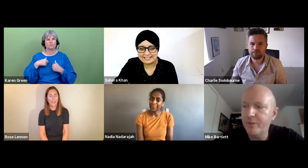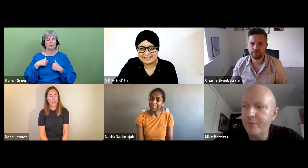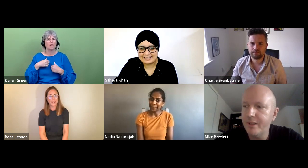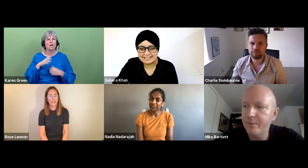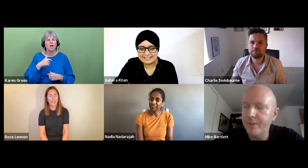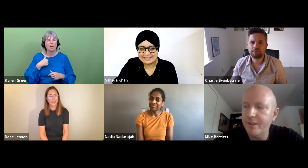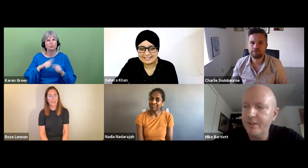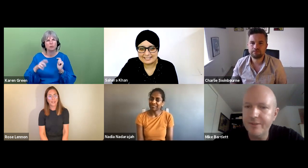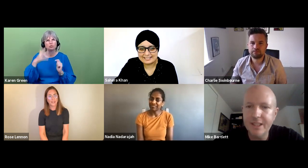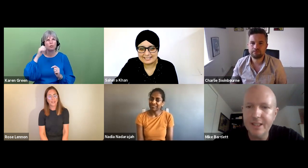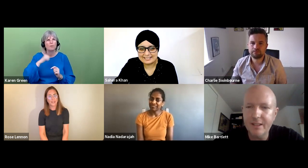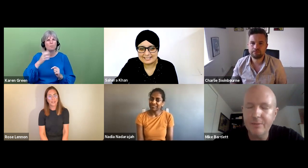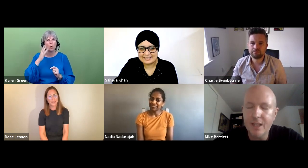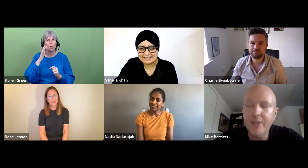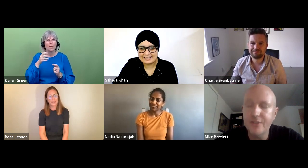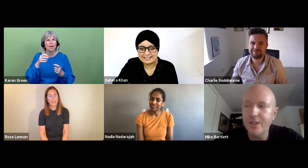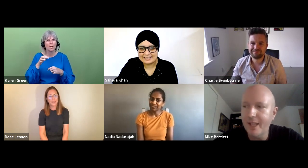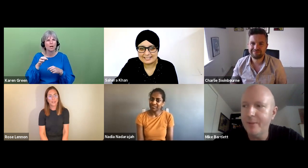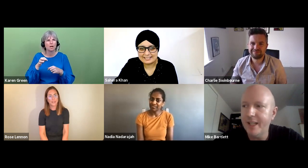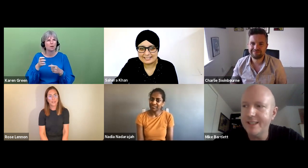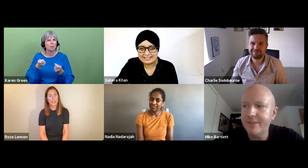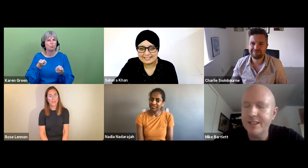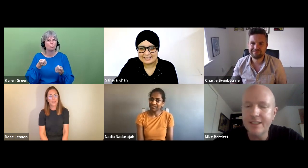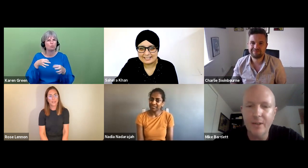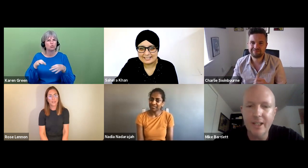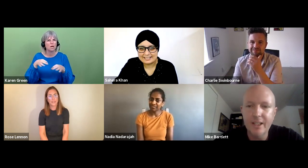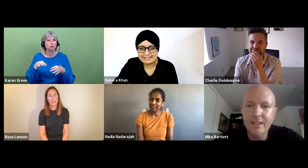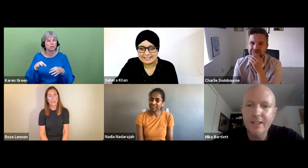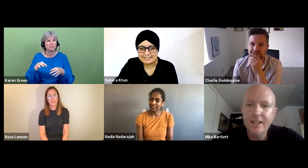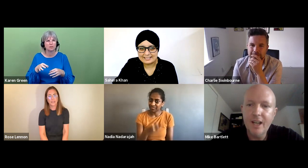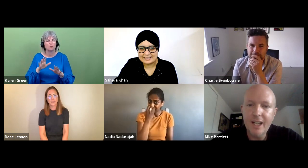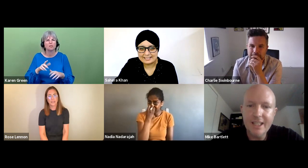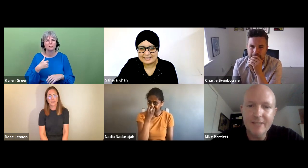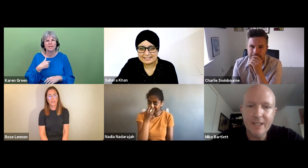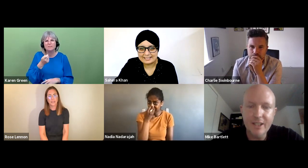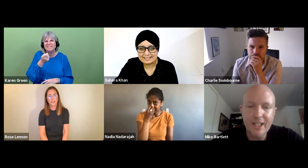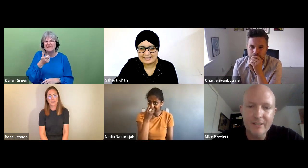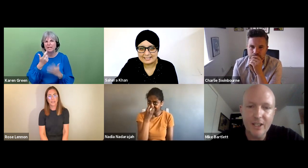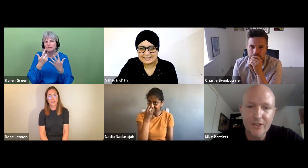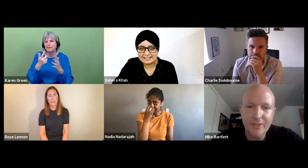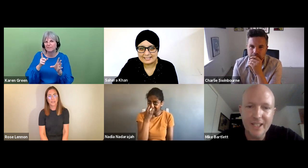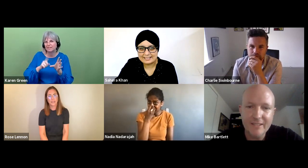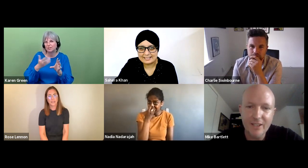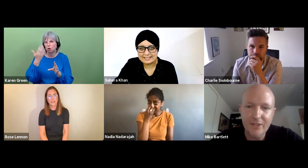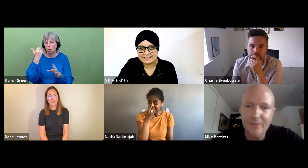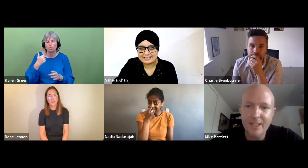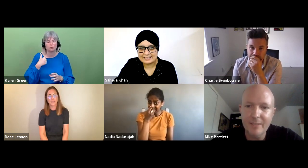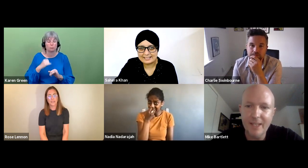but 7 years, it was close to, anyway. 7 years ago, I got hearing loss, severe hearing loss in my left